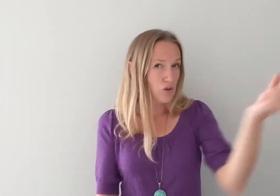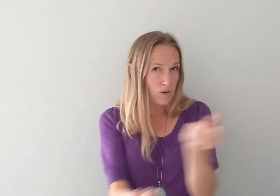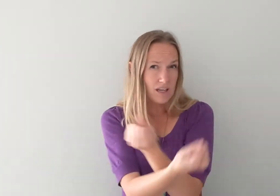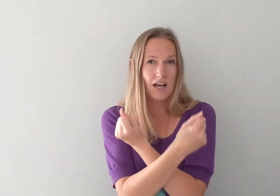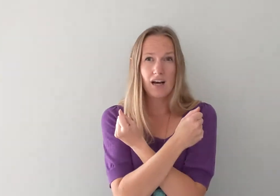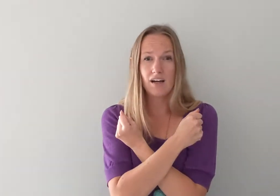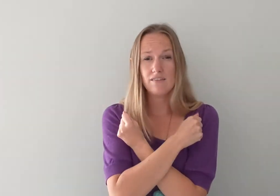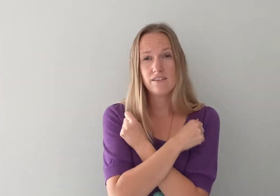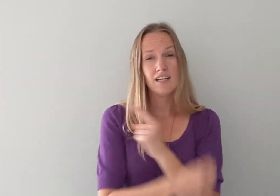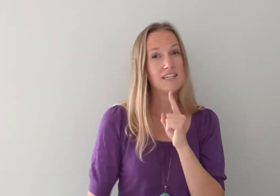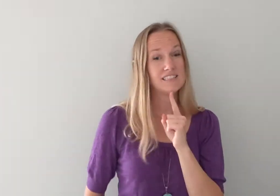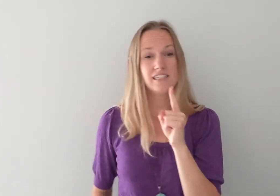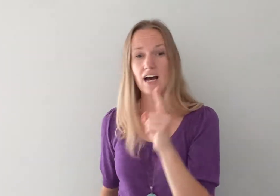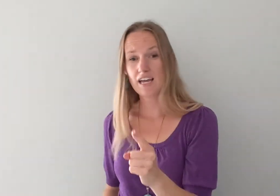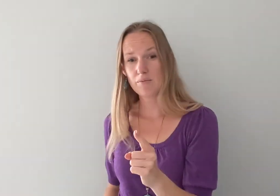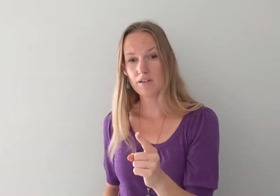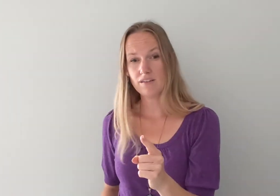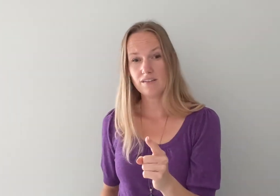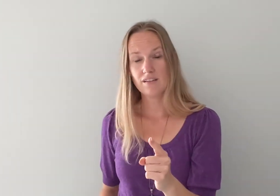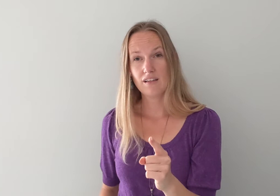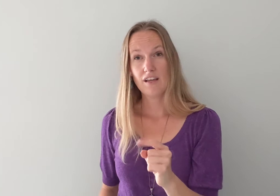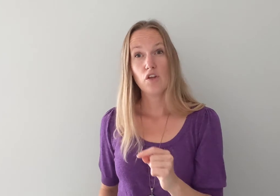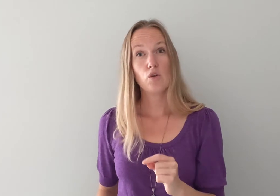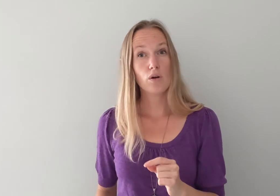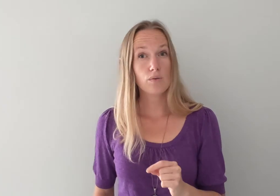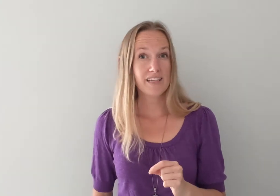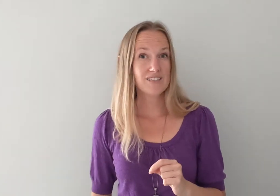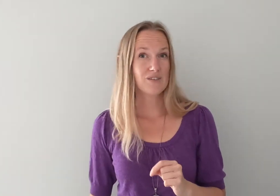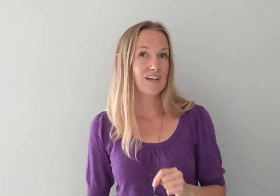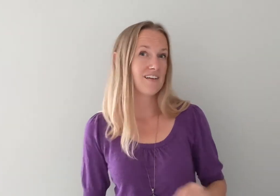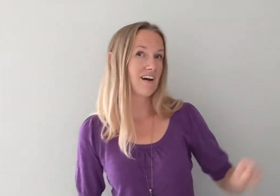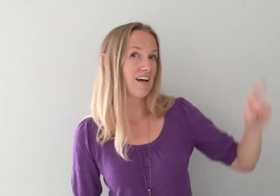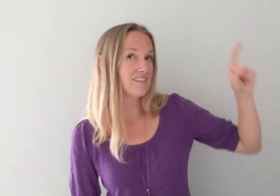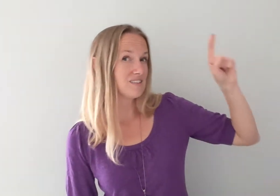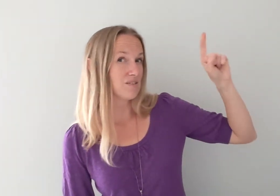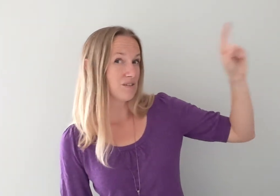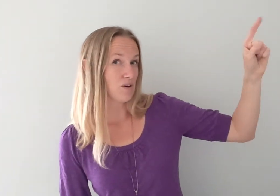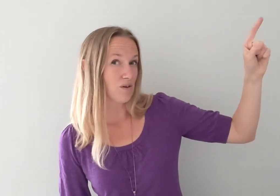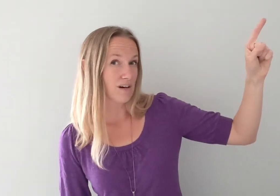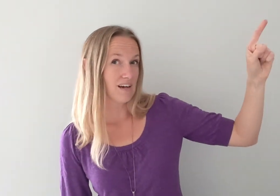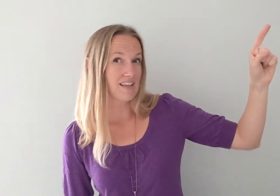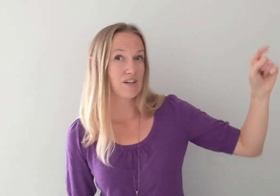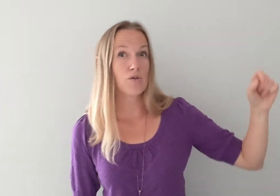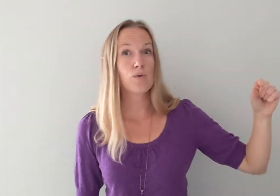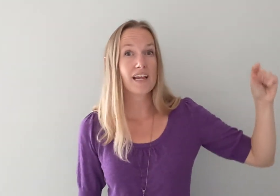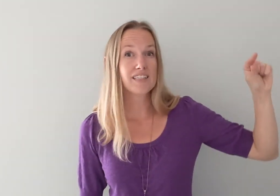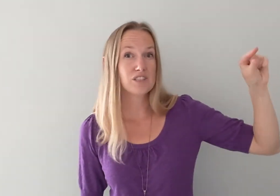your love, undeniable. Your grace goes on and on. So your, and then grace, you